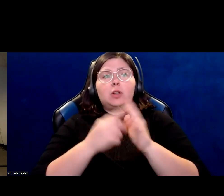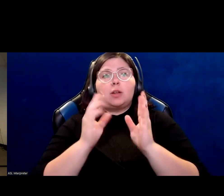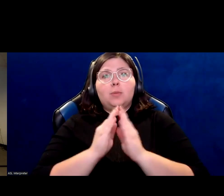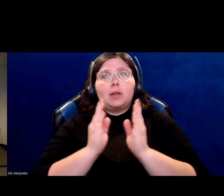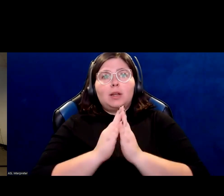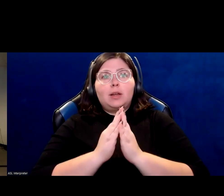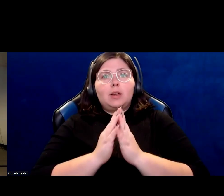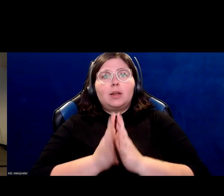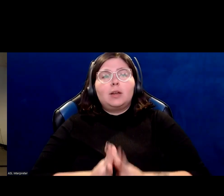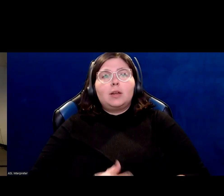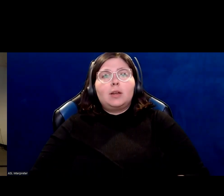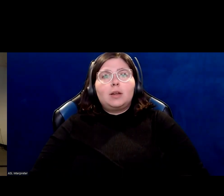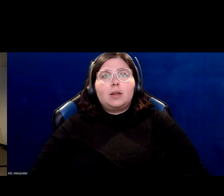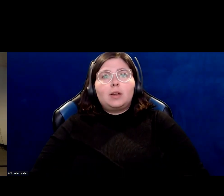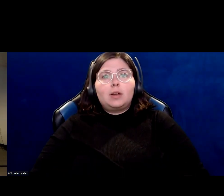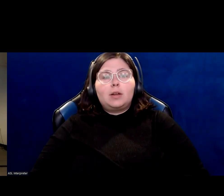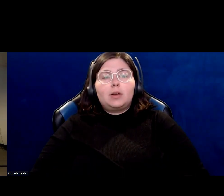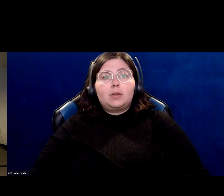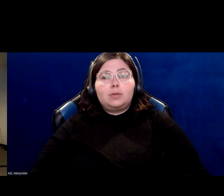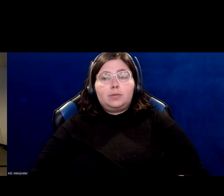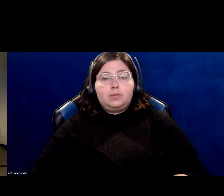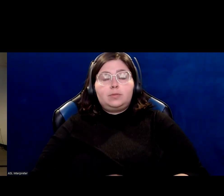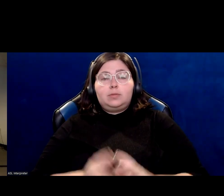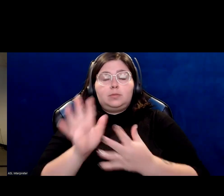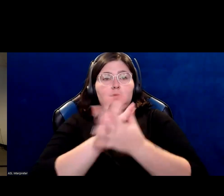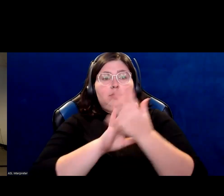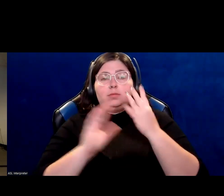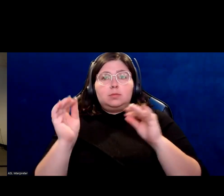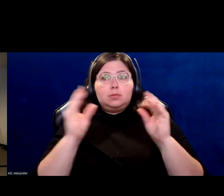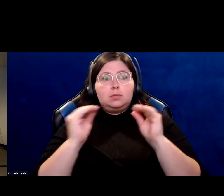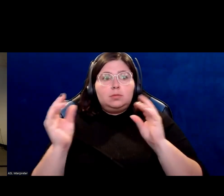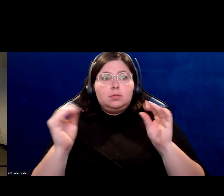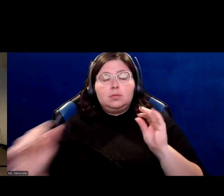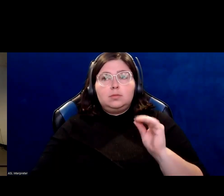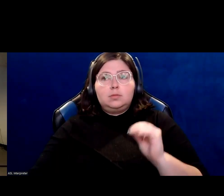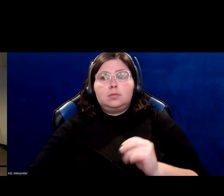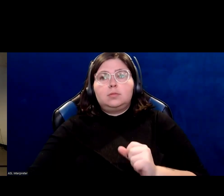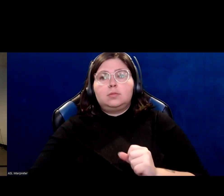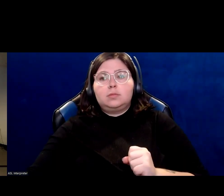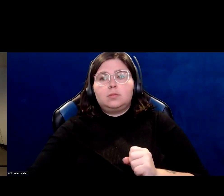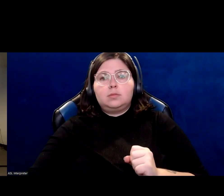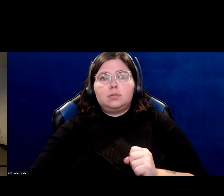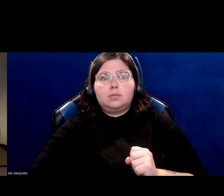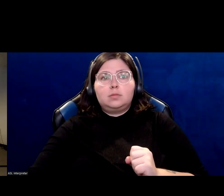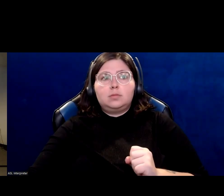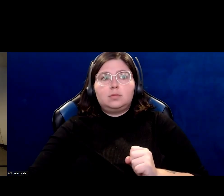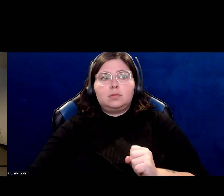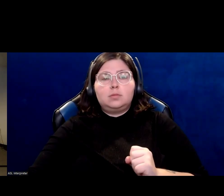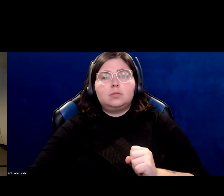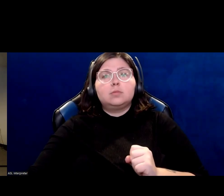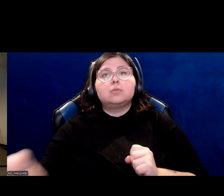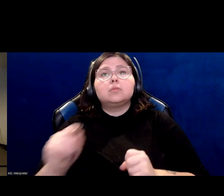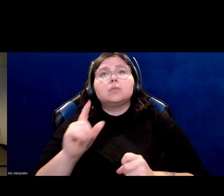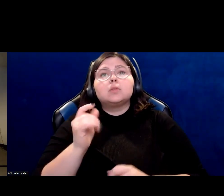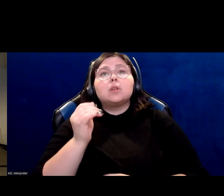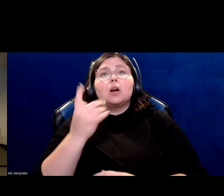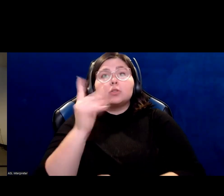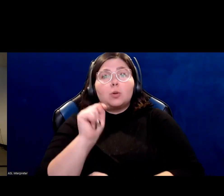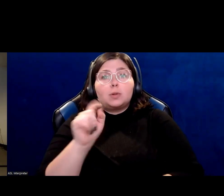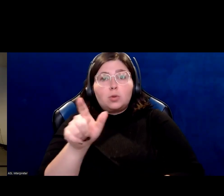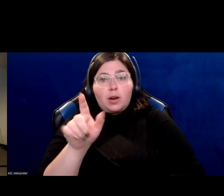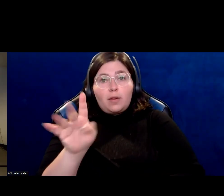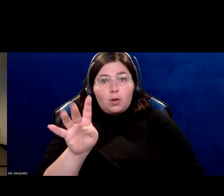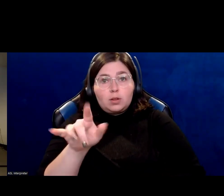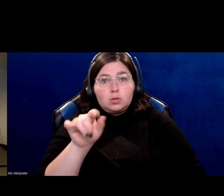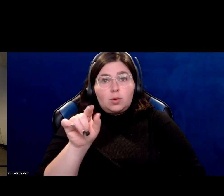It's the Did it- regular did it meeting damage of anything or the what? Did it Pittsburgh damage anything? Water, October 24th, 2025.